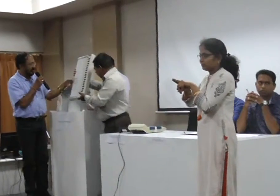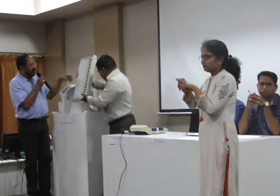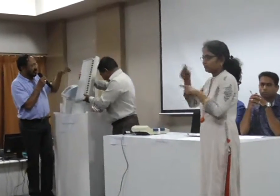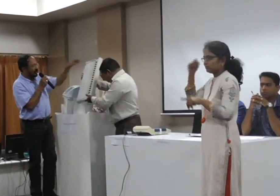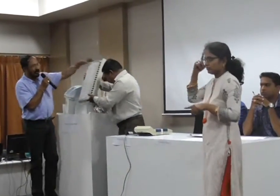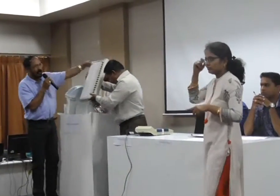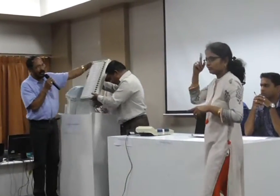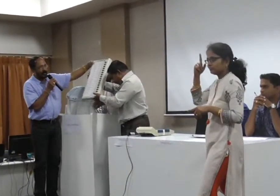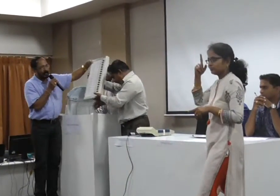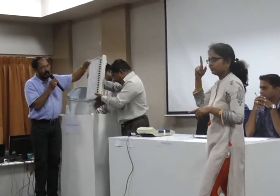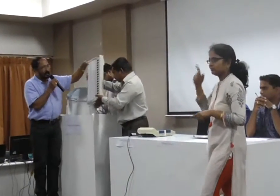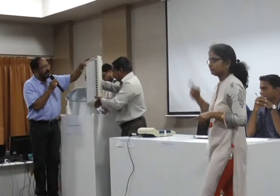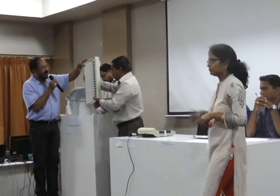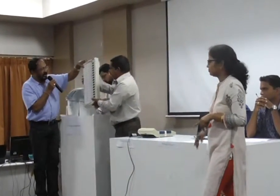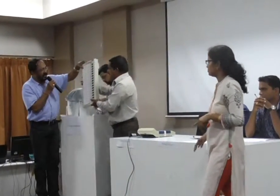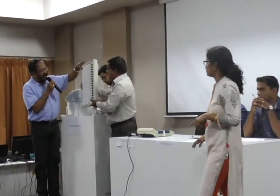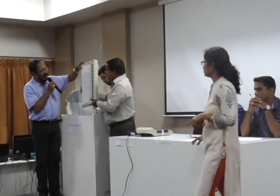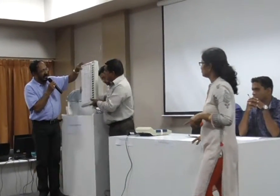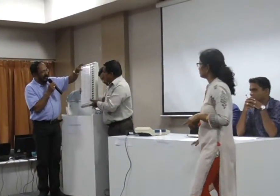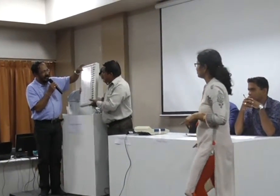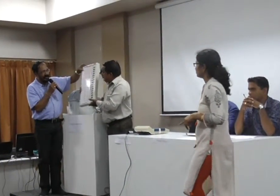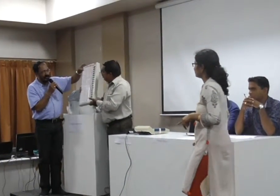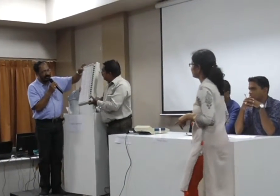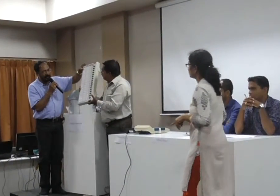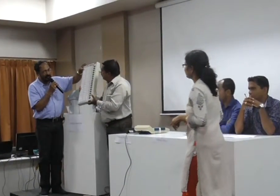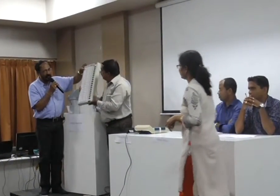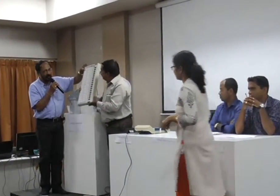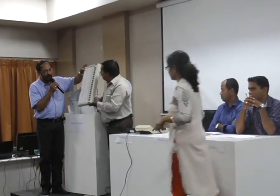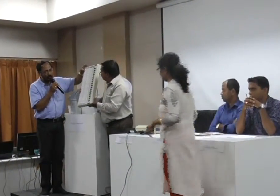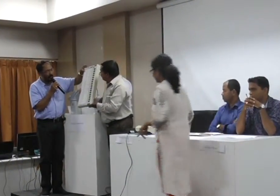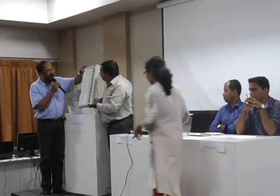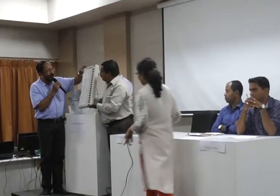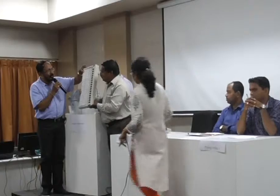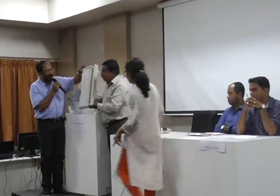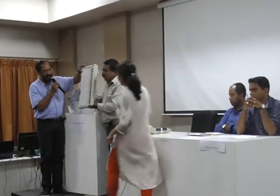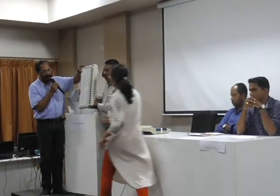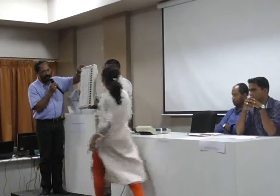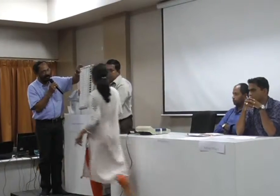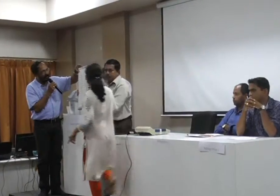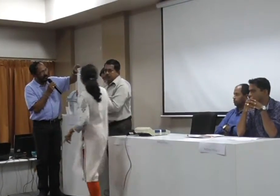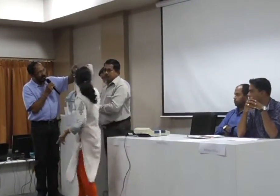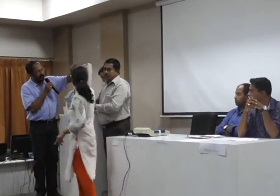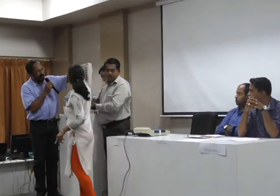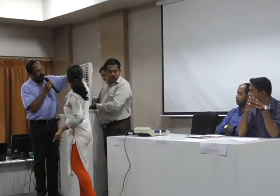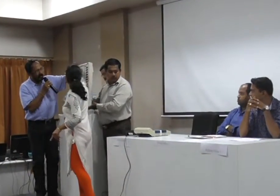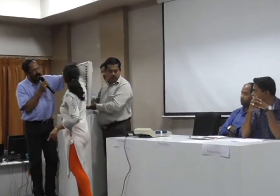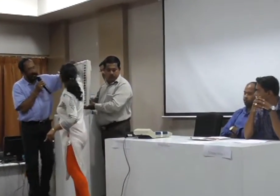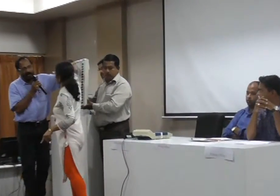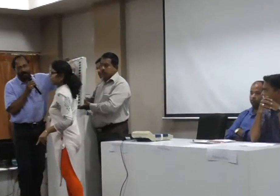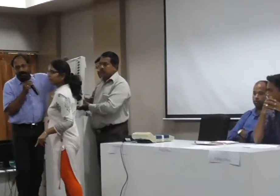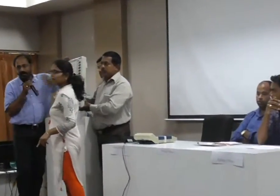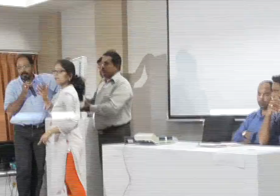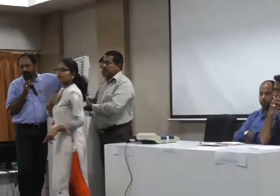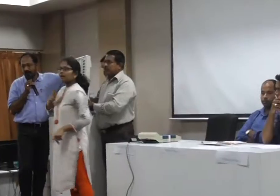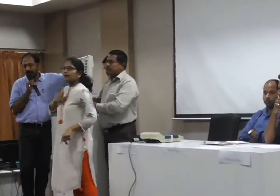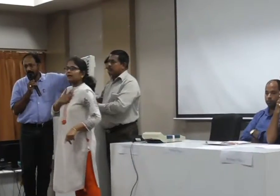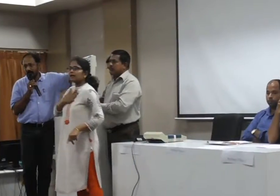The green light here should be glowing.